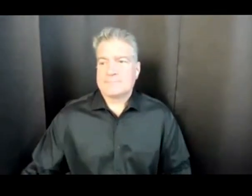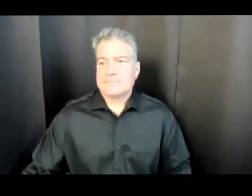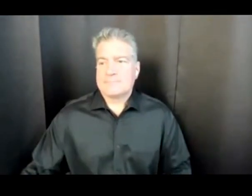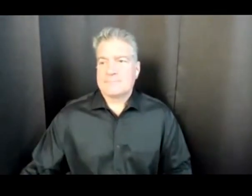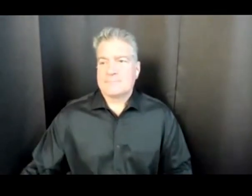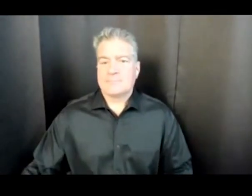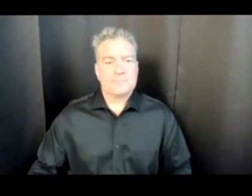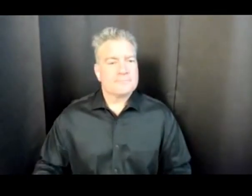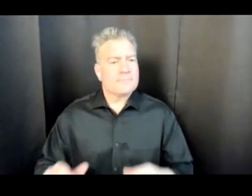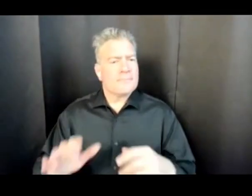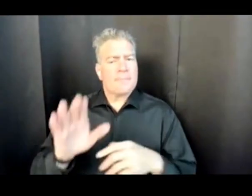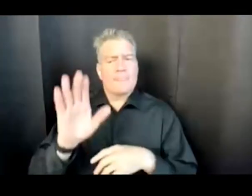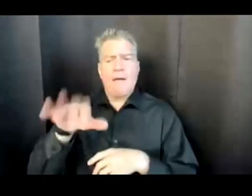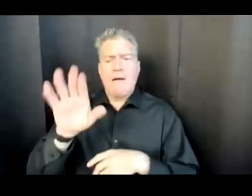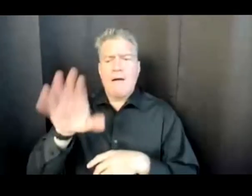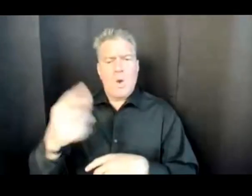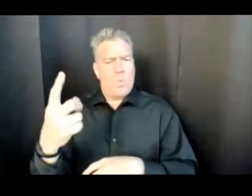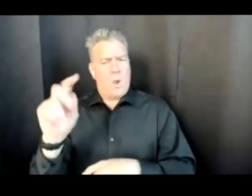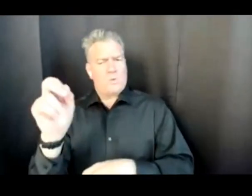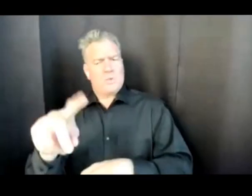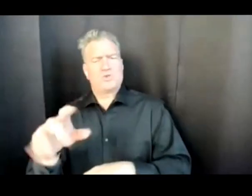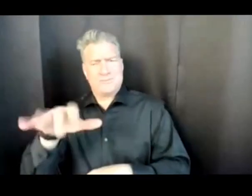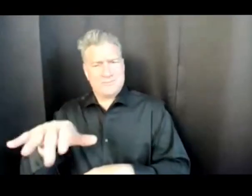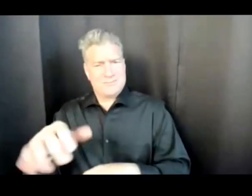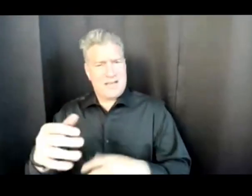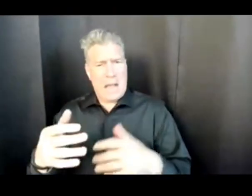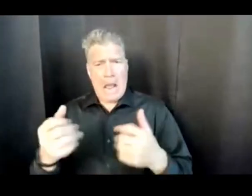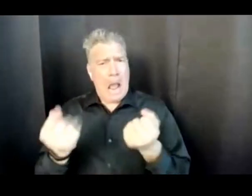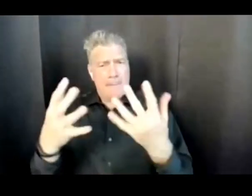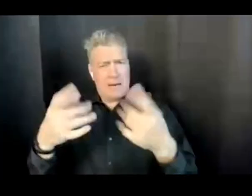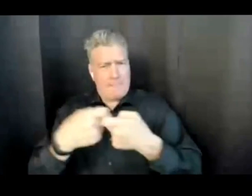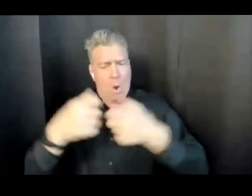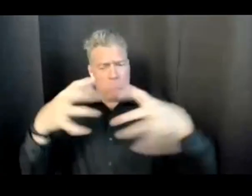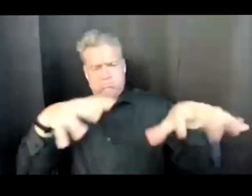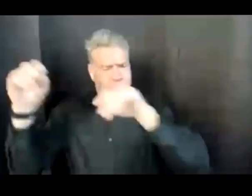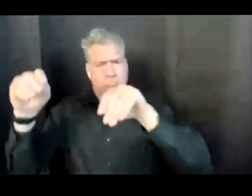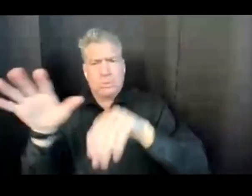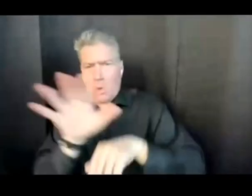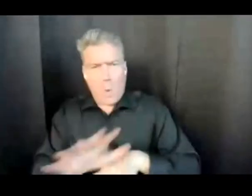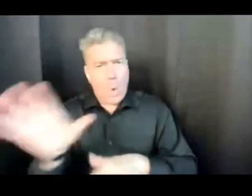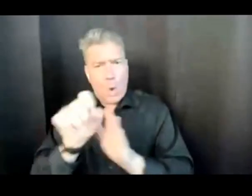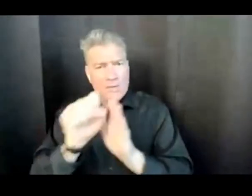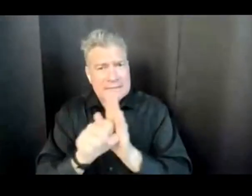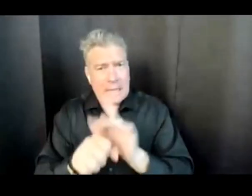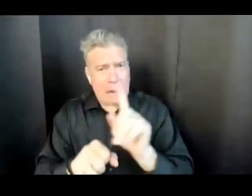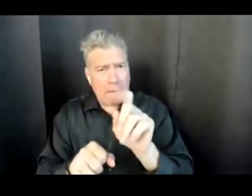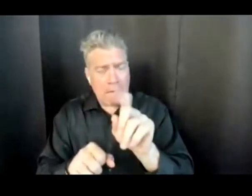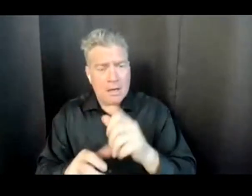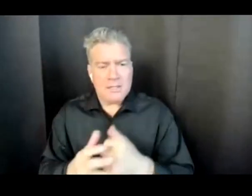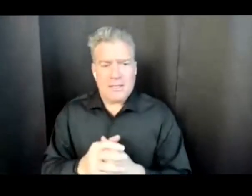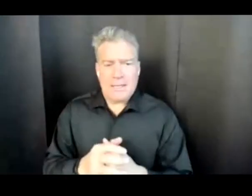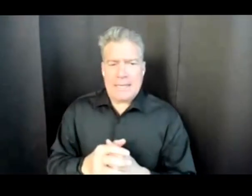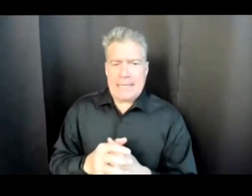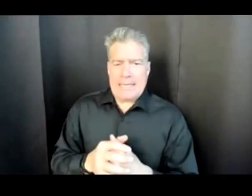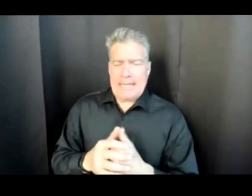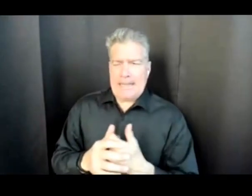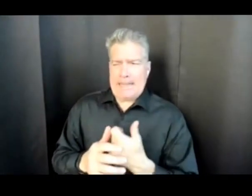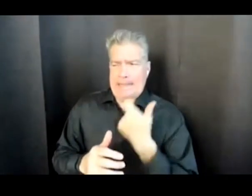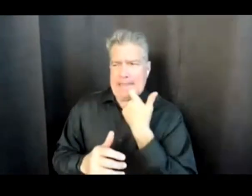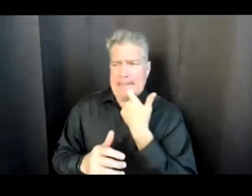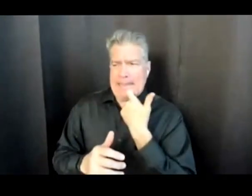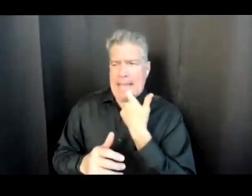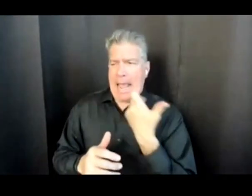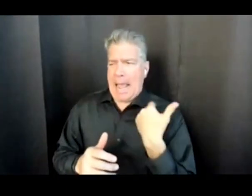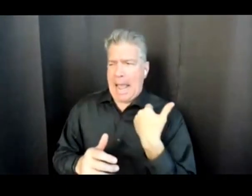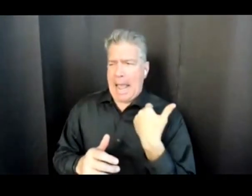How many power outages are across the state? So the last update we had right before coming in this meeting, we had